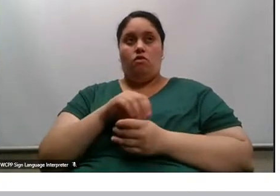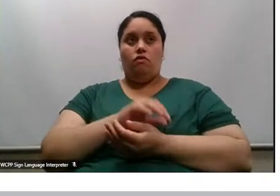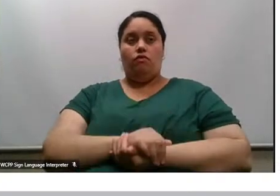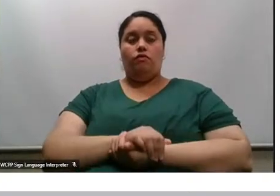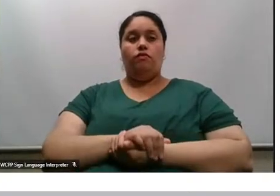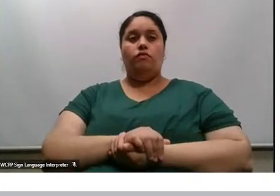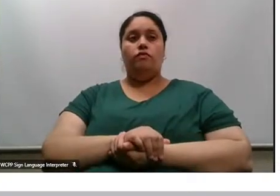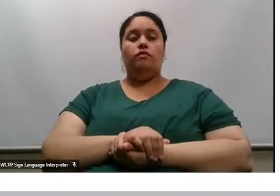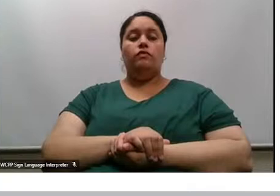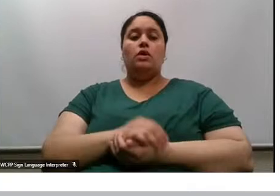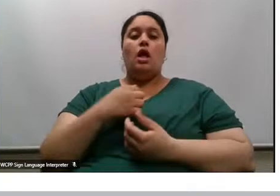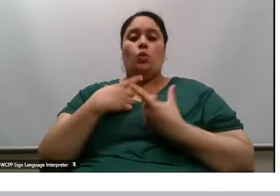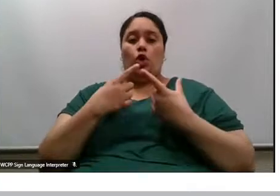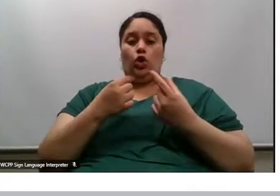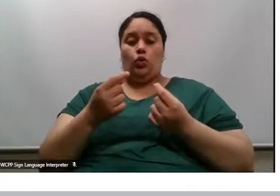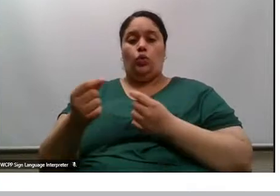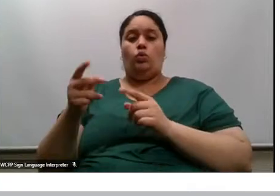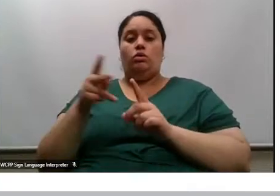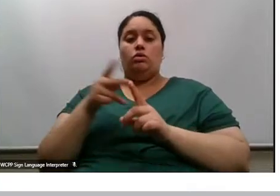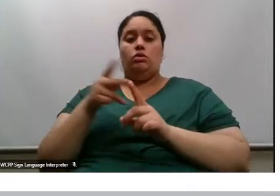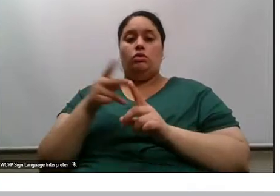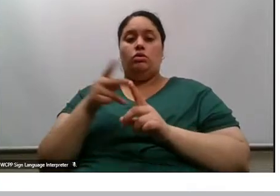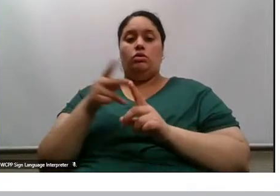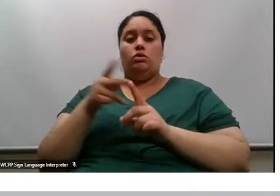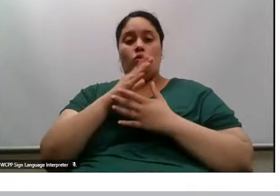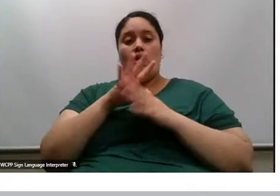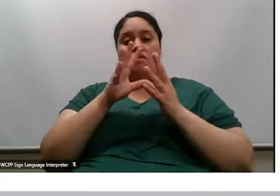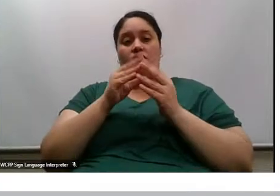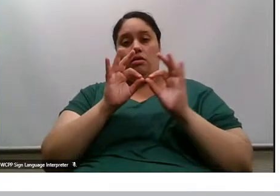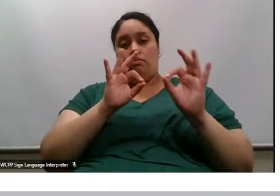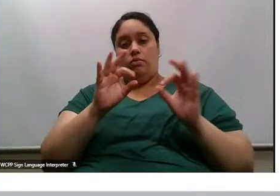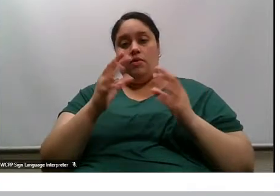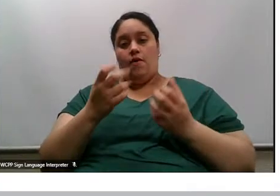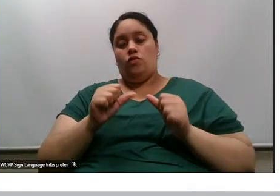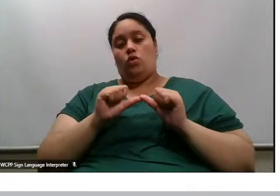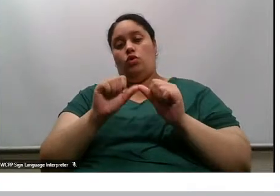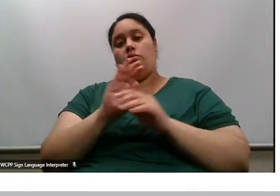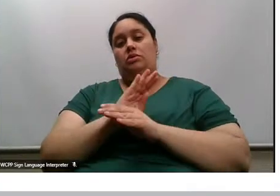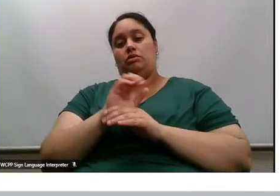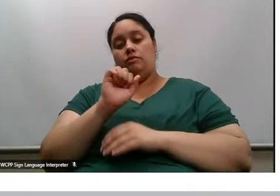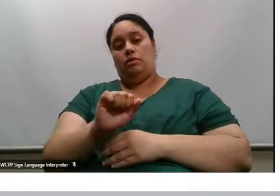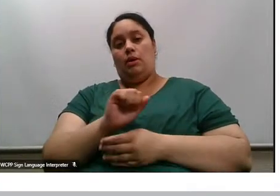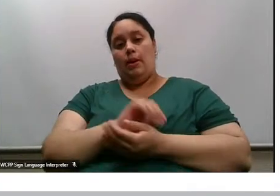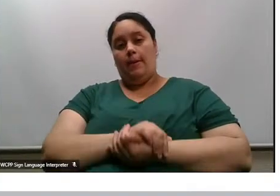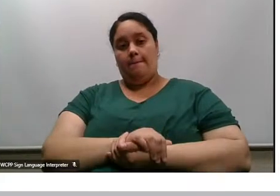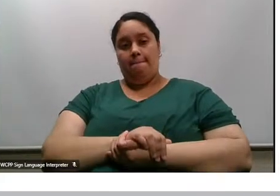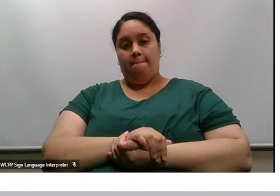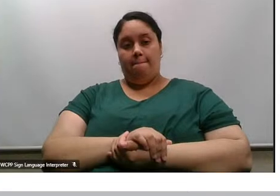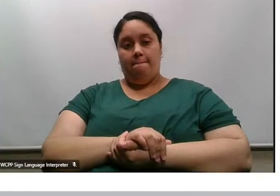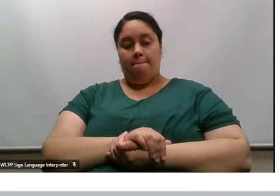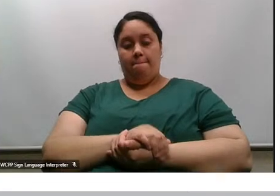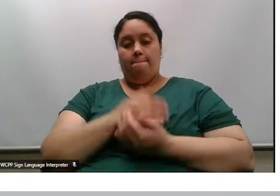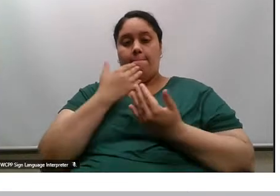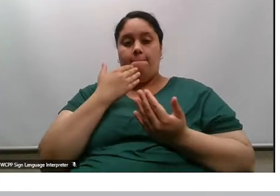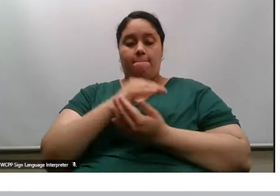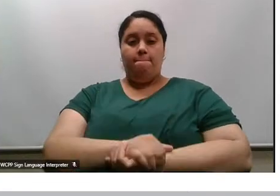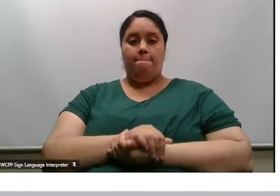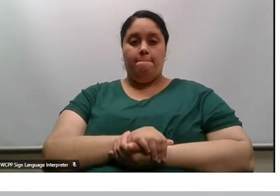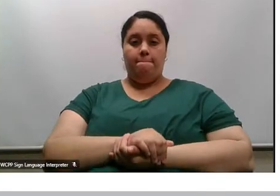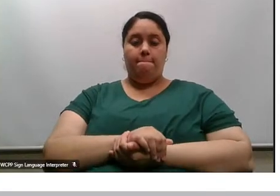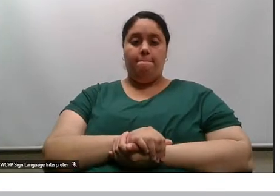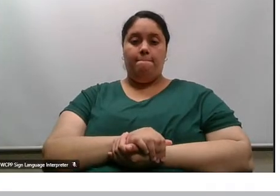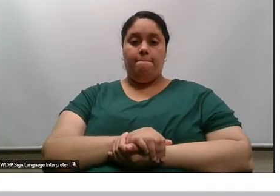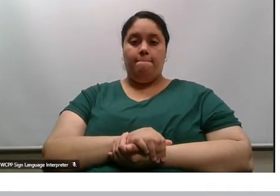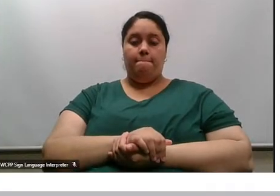conduct hearings to ensure whether they have the necessary things in place to continue doing business. Chairperson, I thank you.